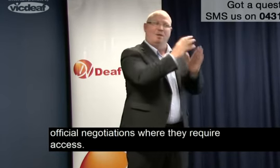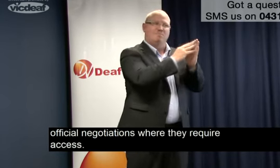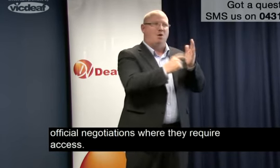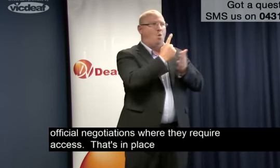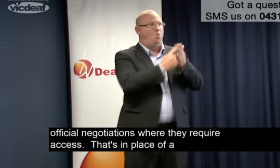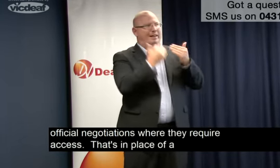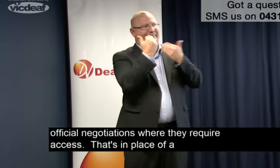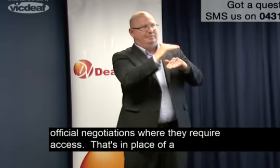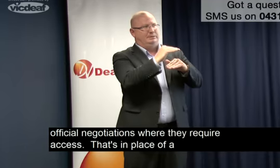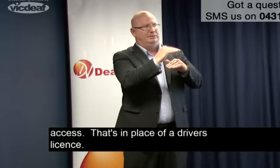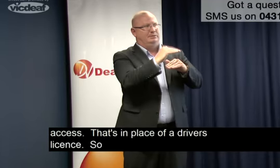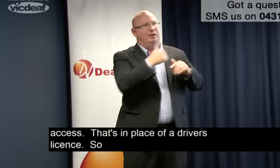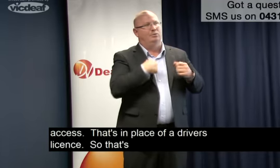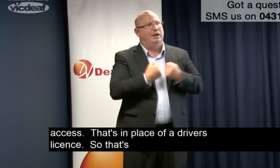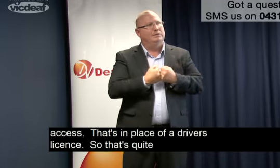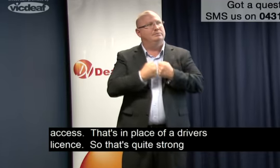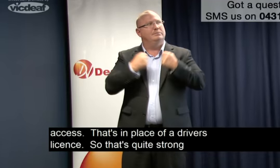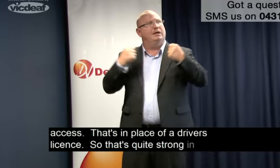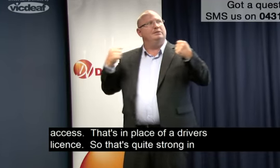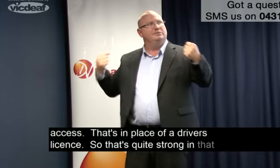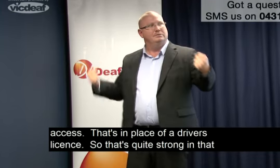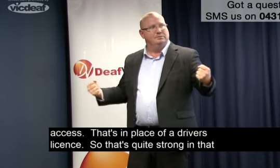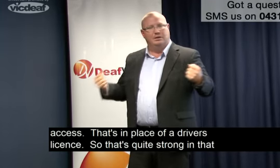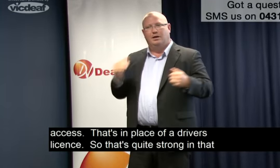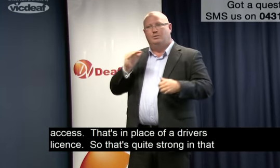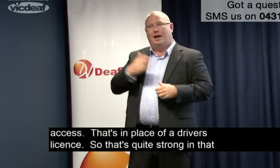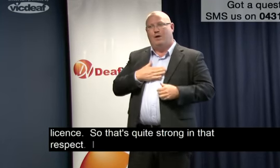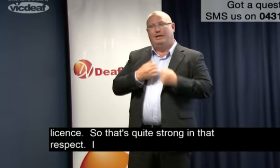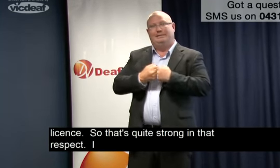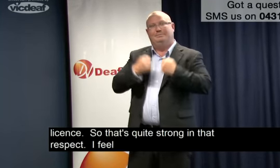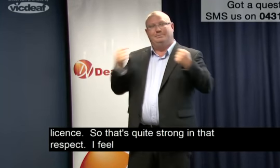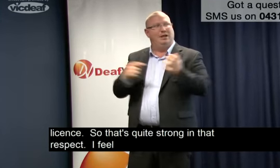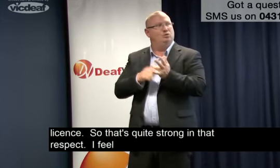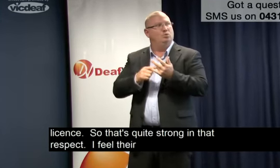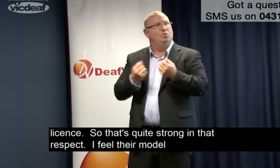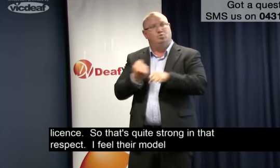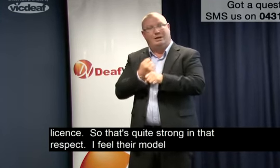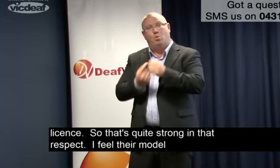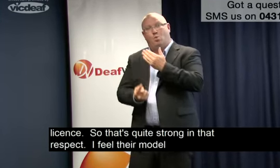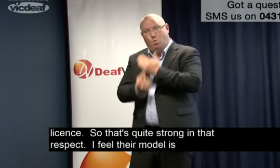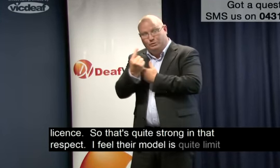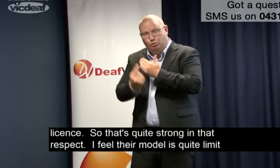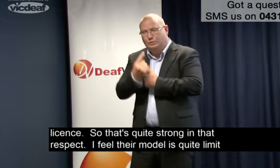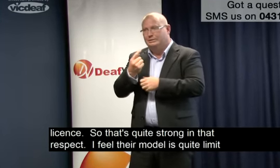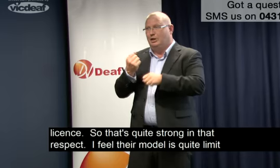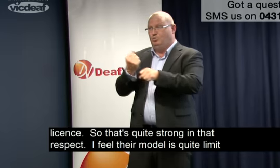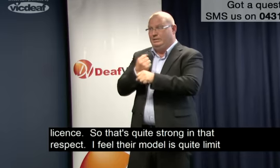in that respect, but I feel their model is quite limited. So we're expanding on that model, if you like, and we're expanding to create